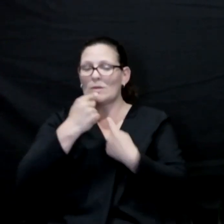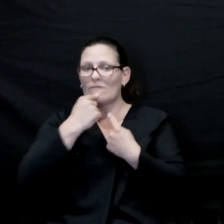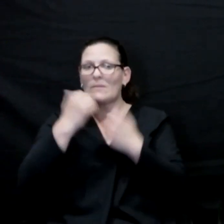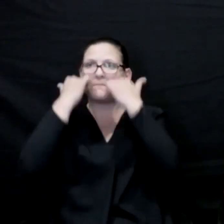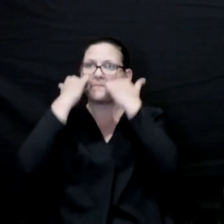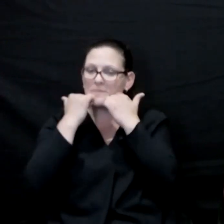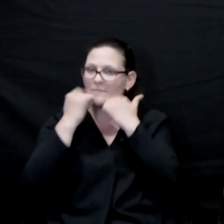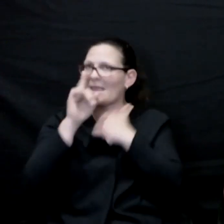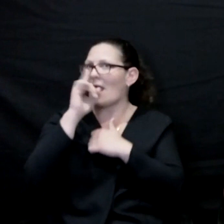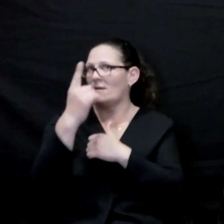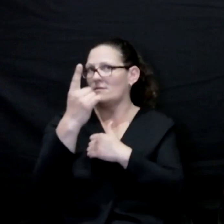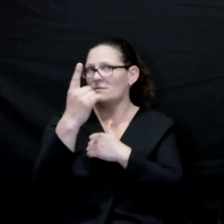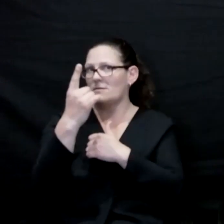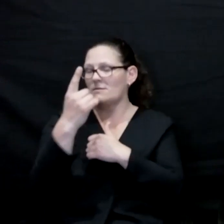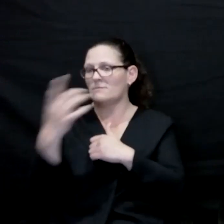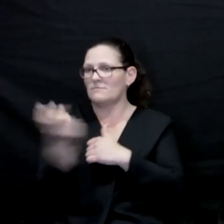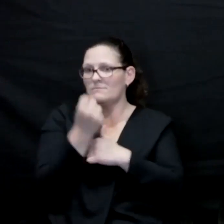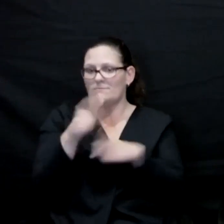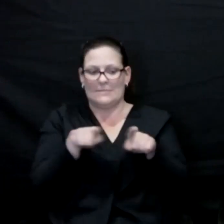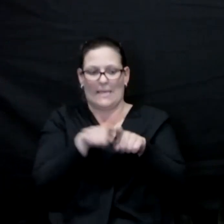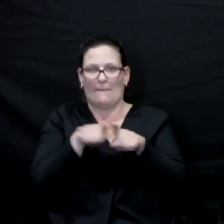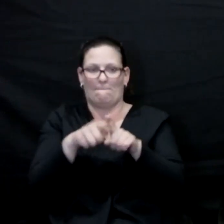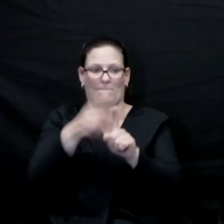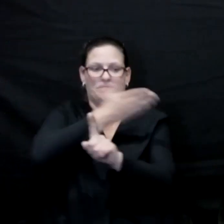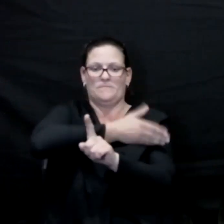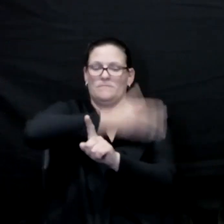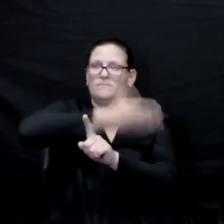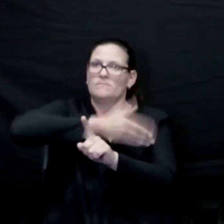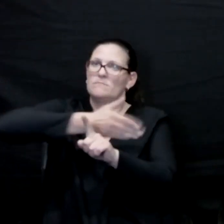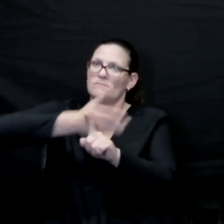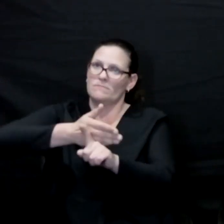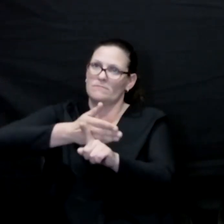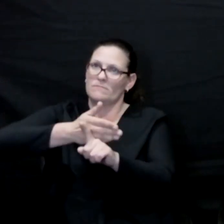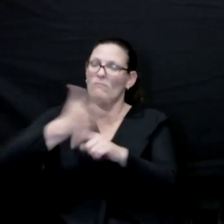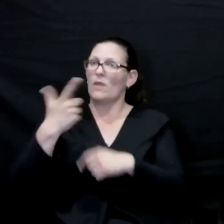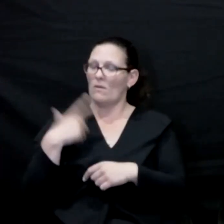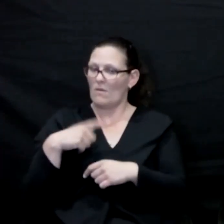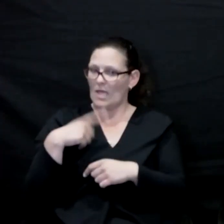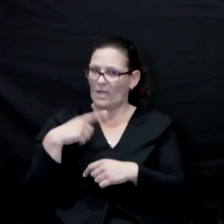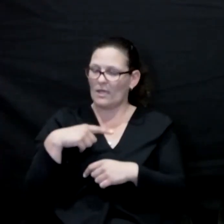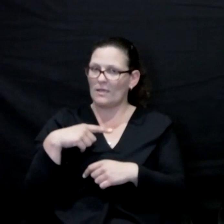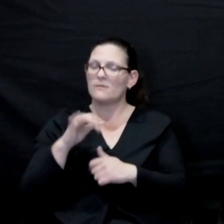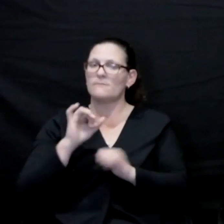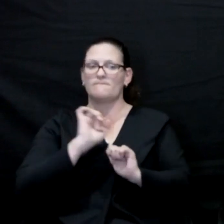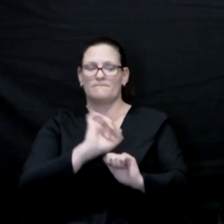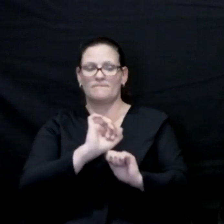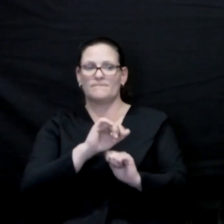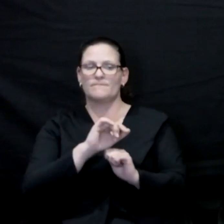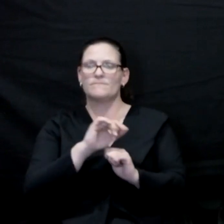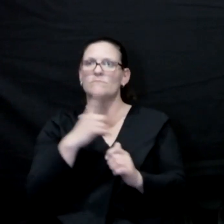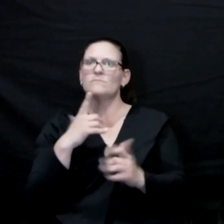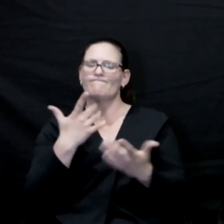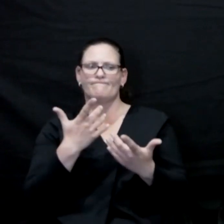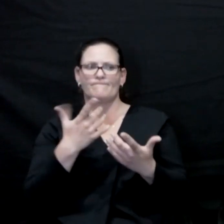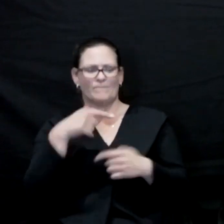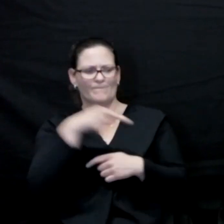evidence or fresh application. The reason being is we're challenging the decision of the internal review stage.